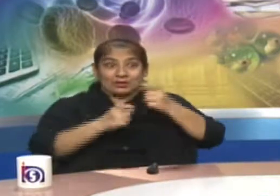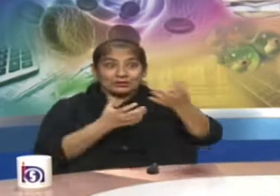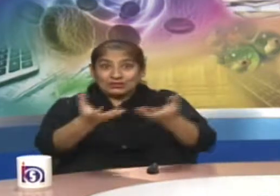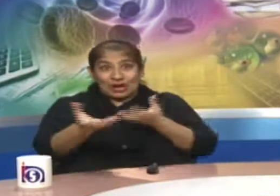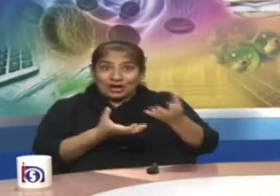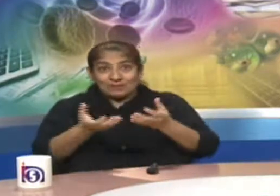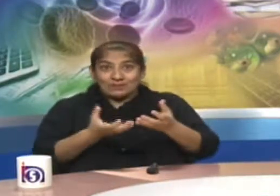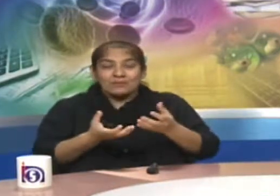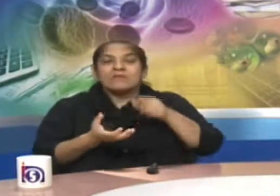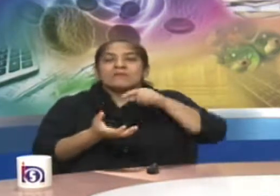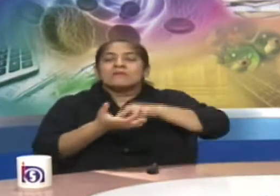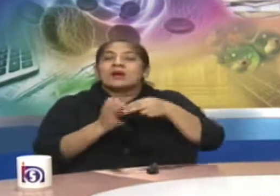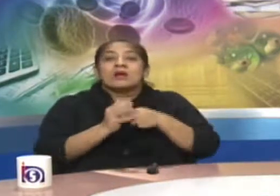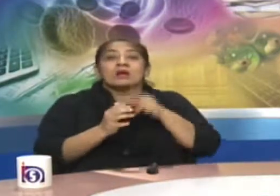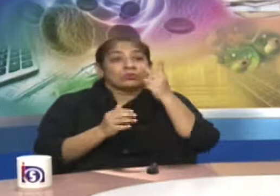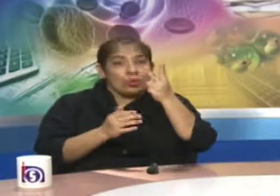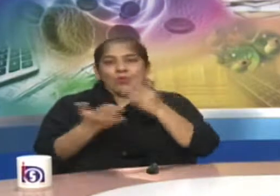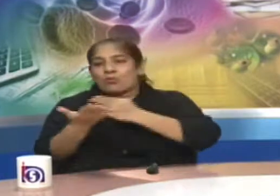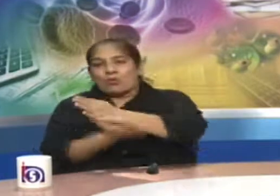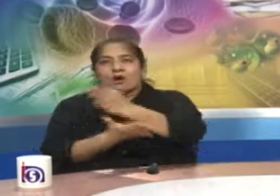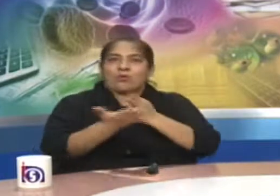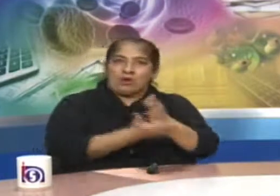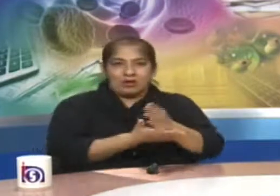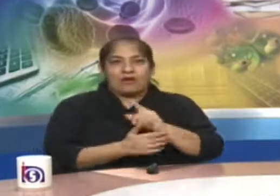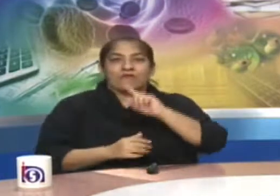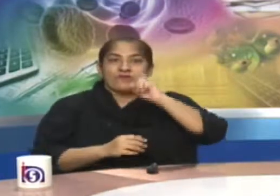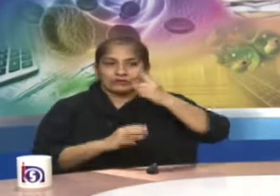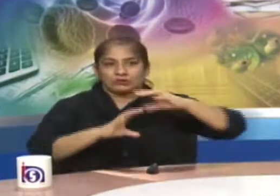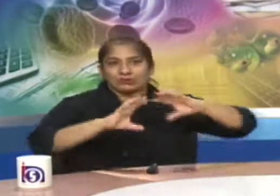Let us now understand the capital market. There are two